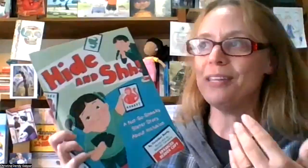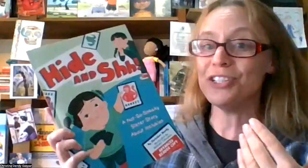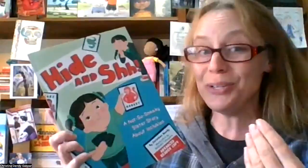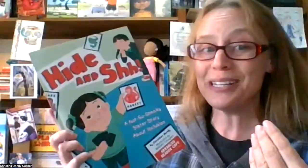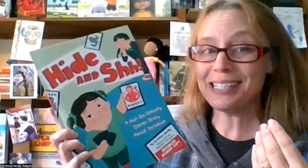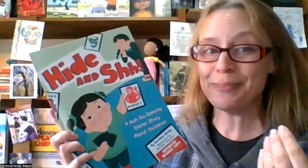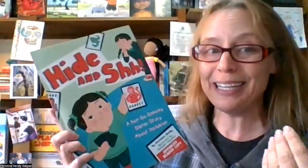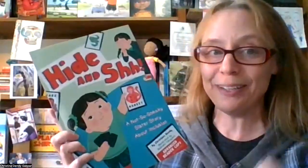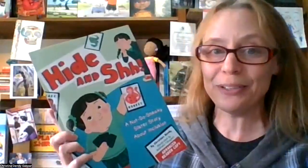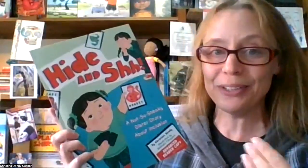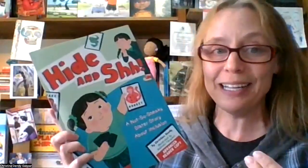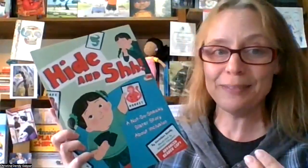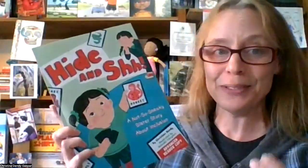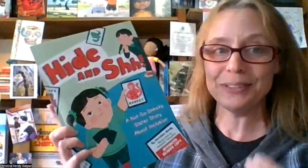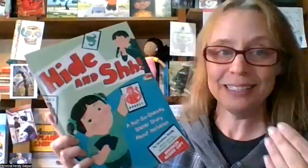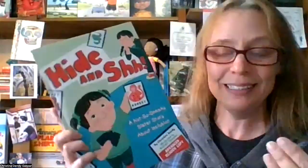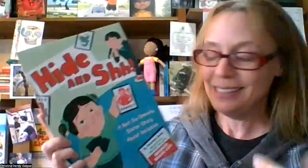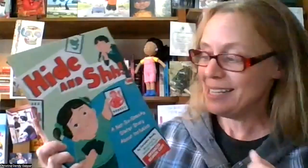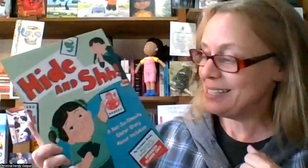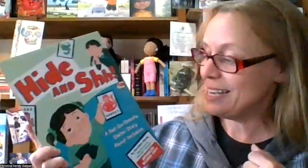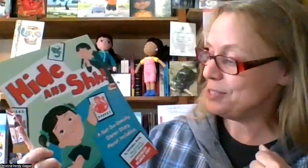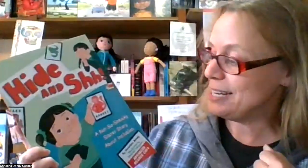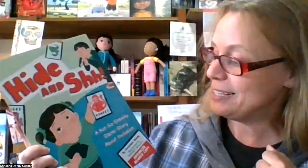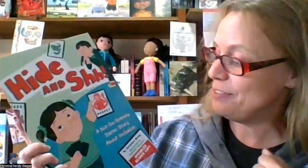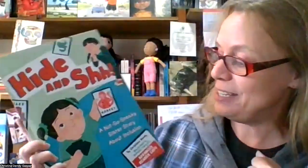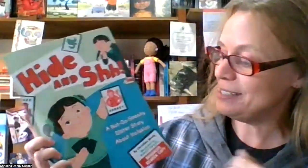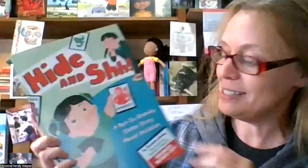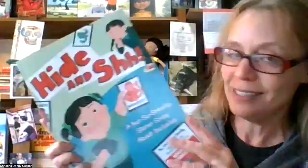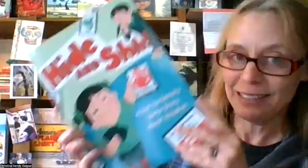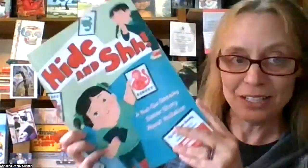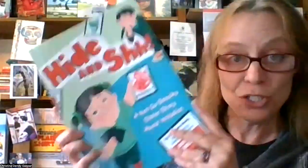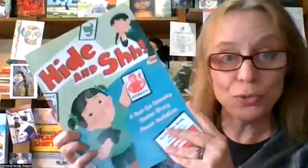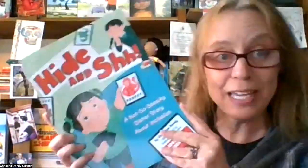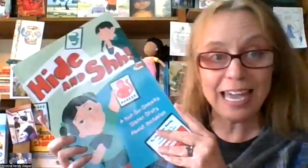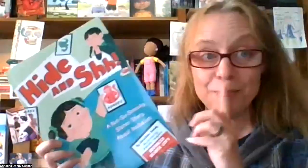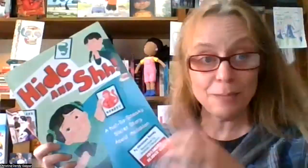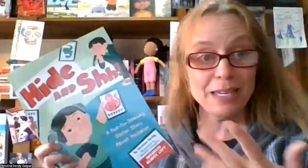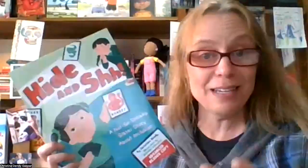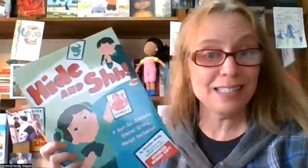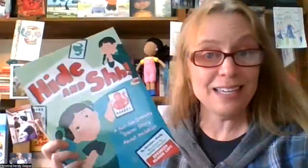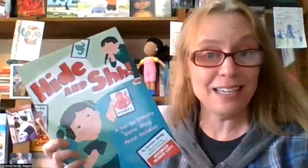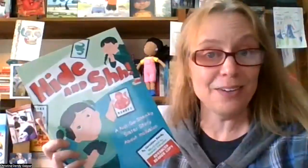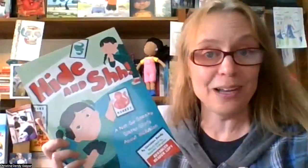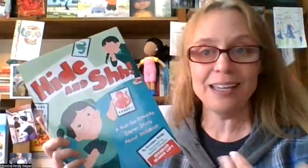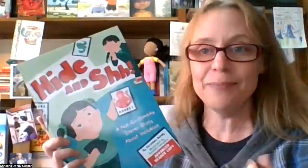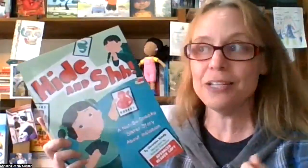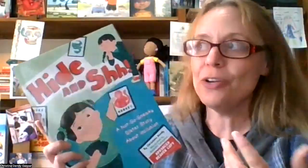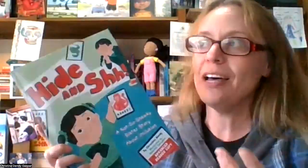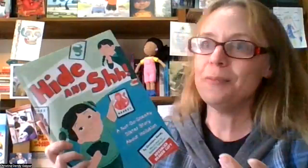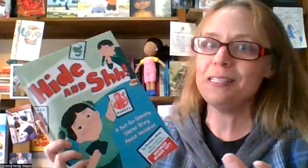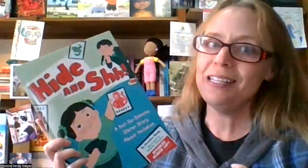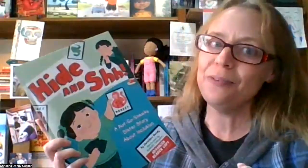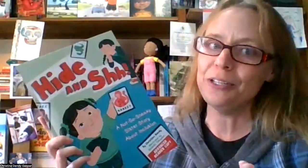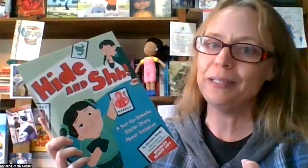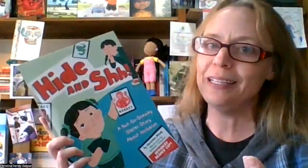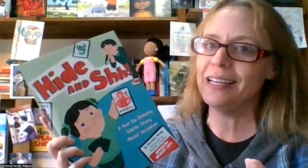adapt the way that she wants to play with her animal sounds and activities to the game, to being sneaky, right? Because you have